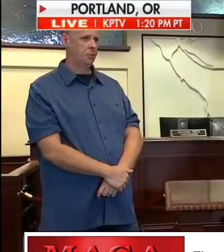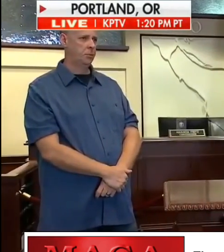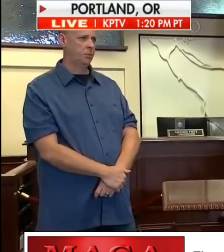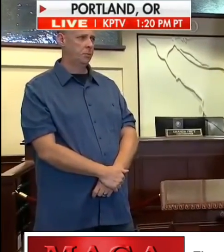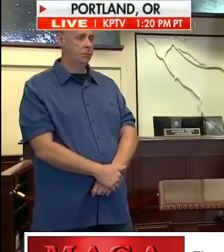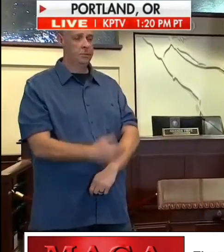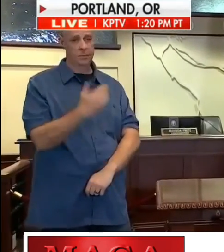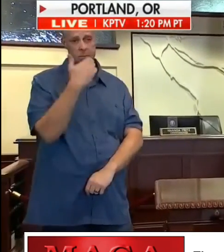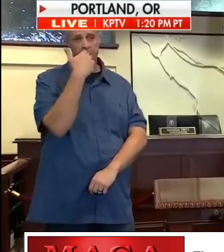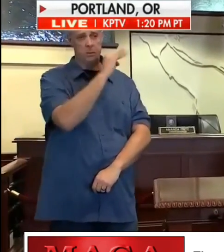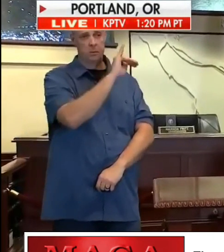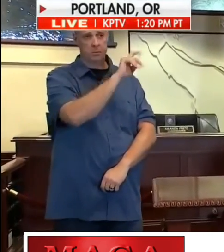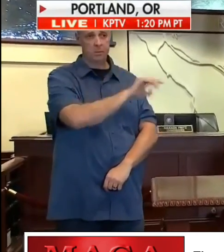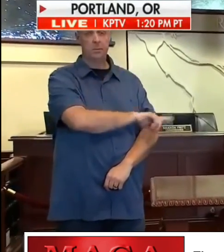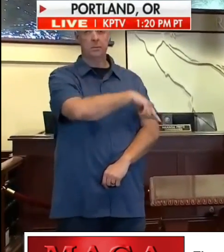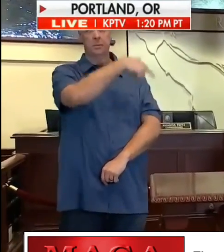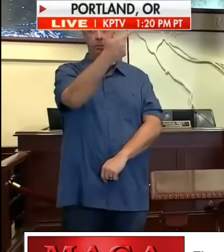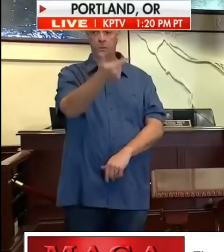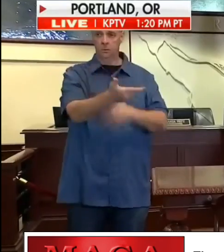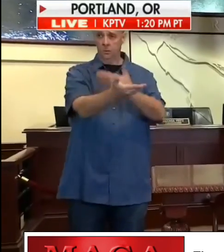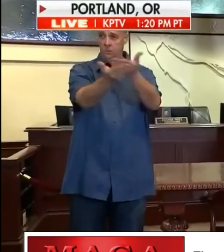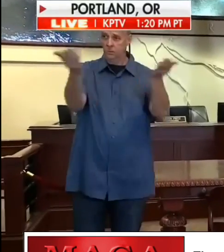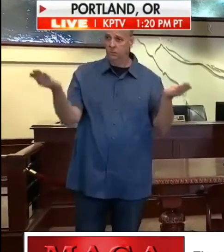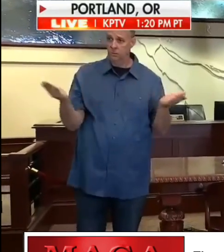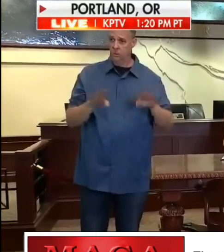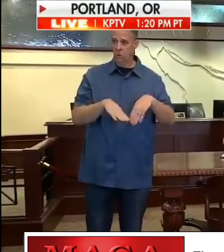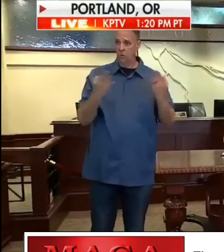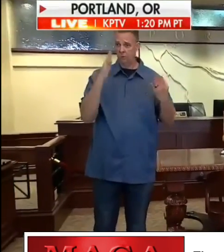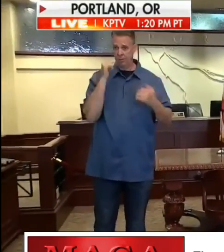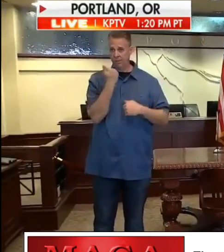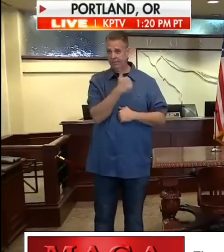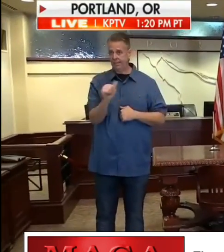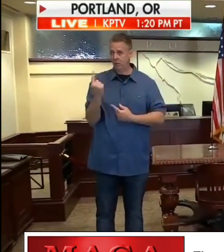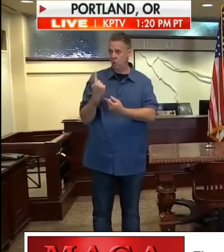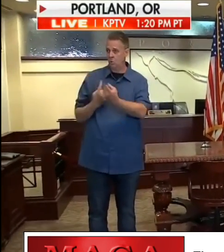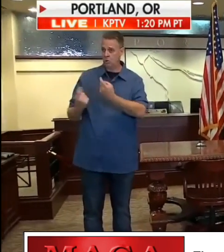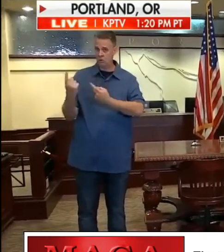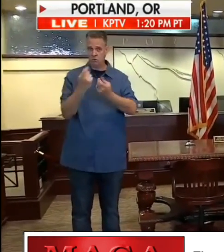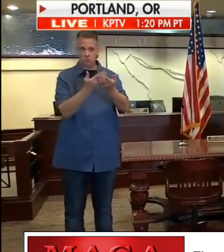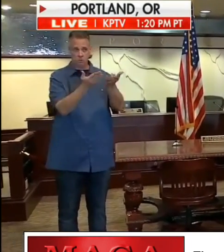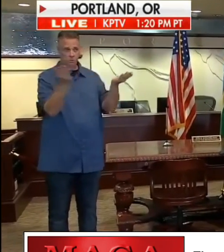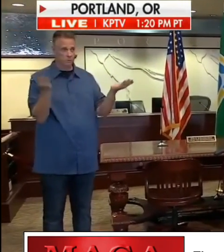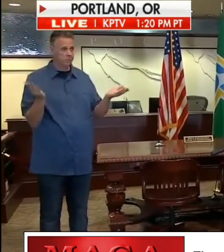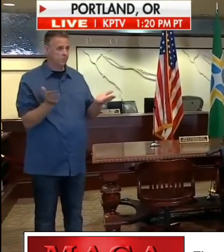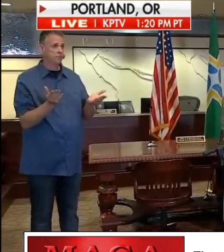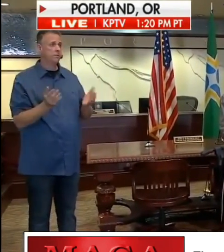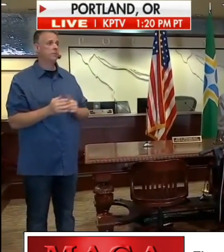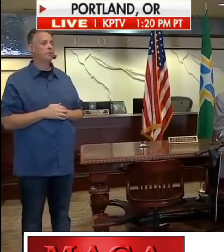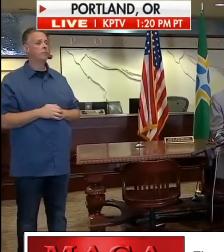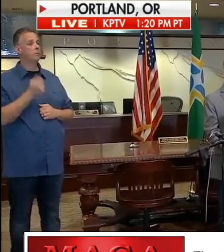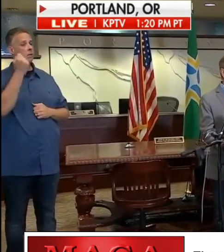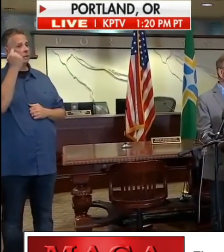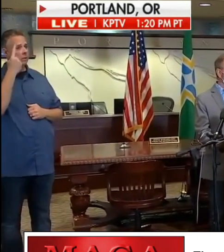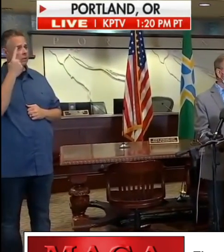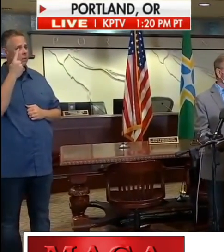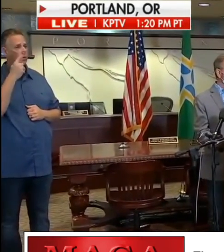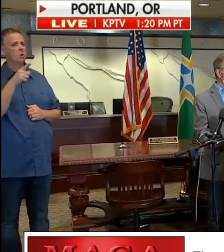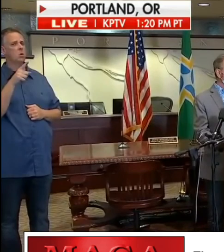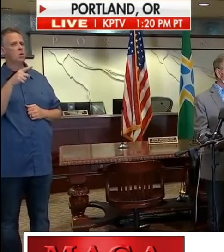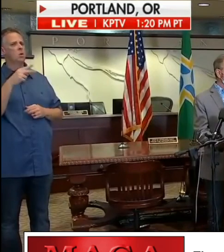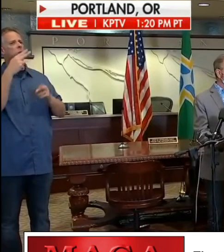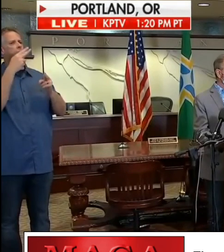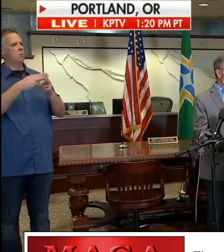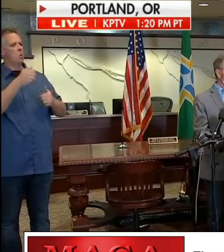Thank you, Mike. Okay, we're going to now open up the floor for questions. And again, identify which outlet you are